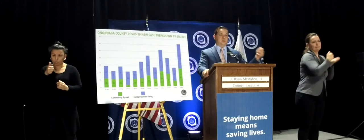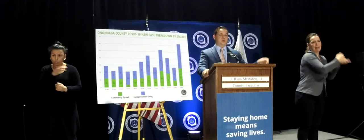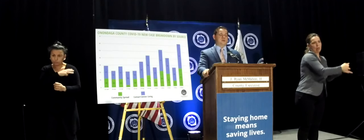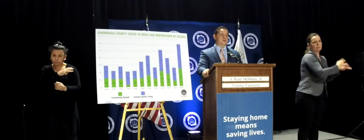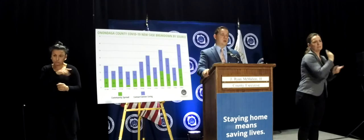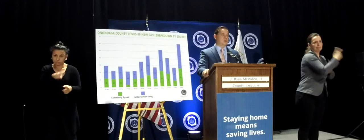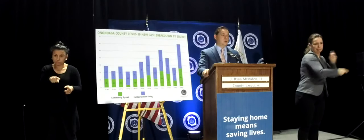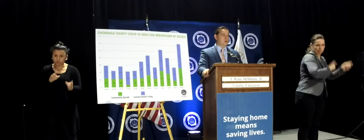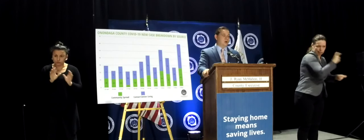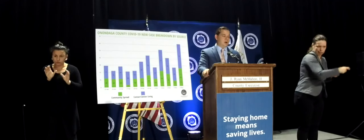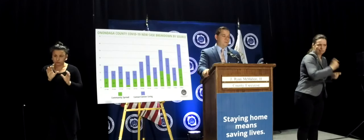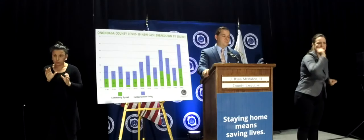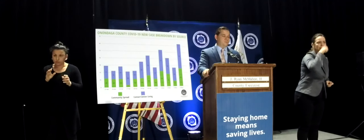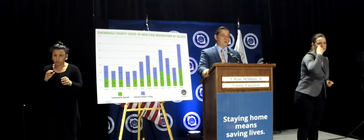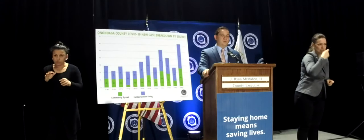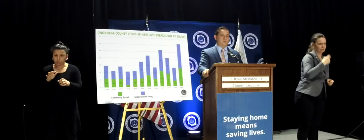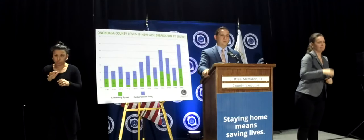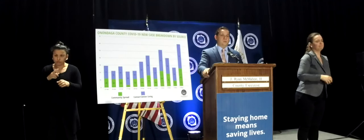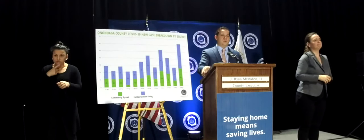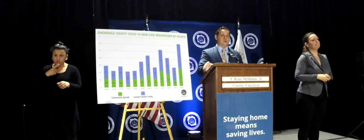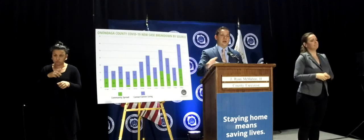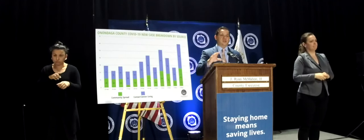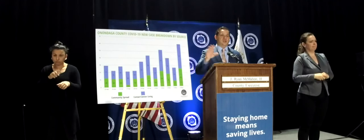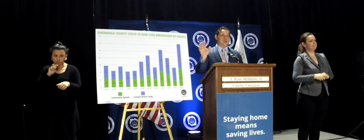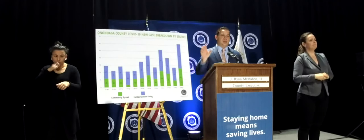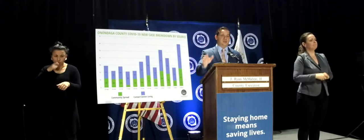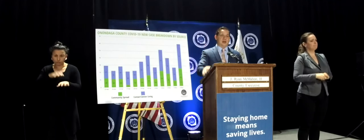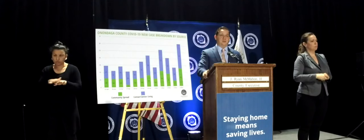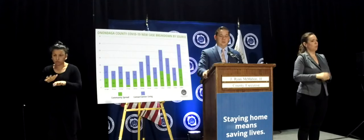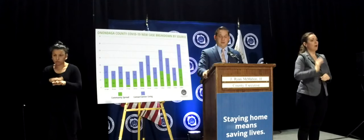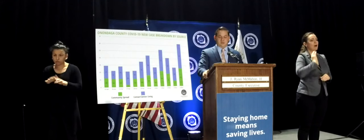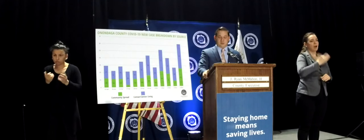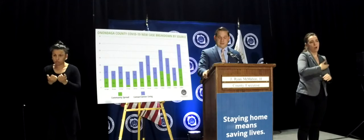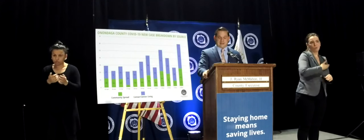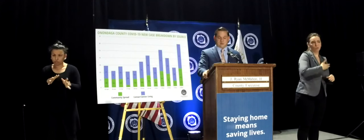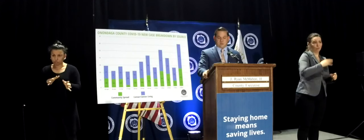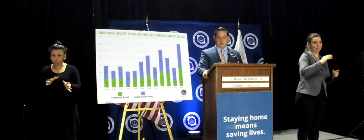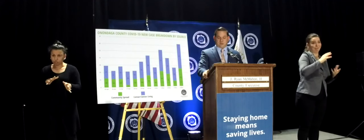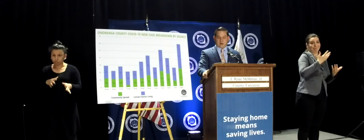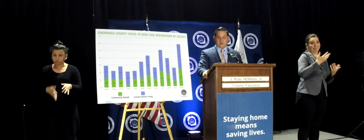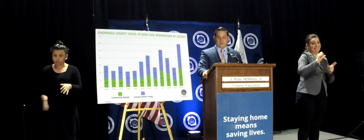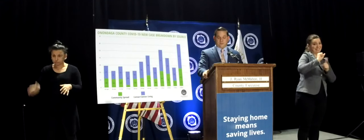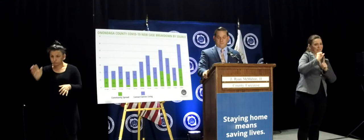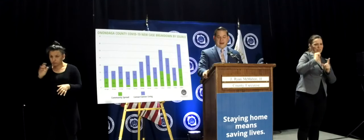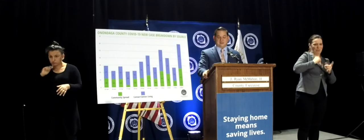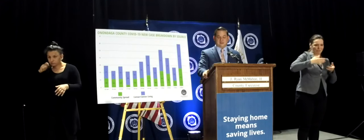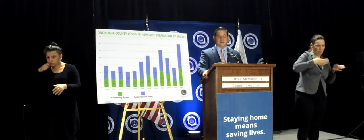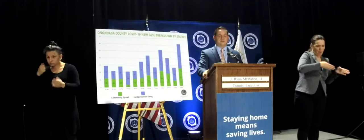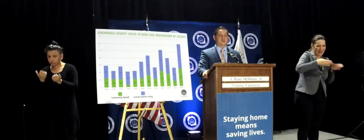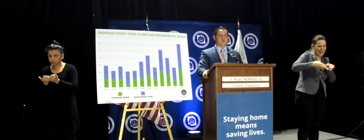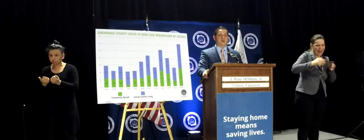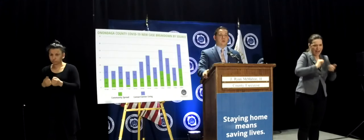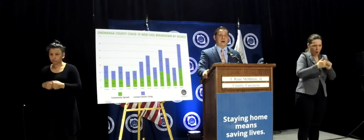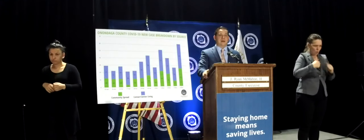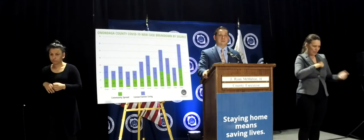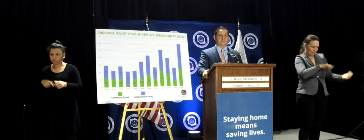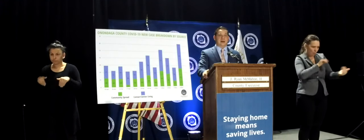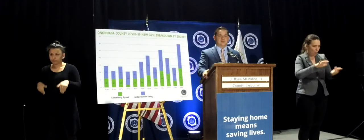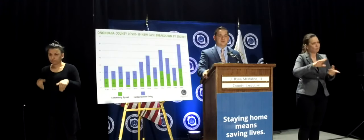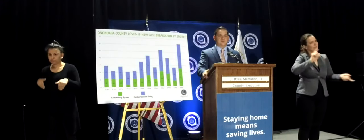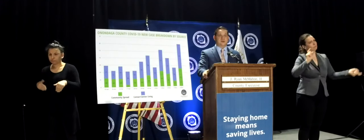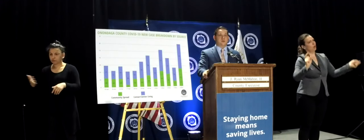them in those neighborhoods. So, the strategy's changed now. So it's not so much about positives. Obviously, we don't